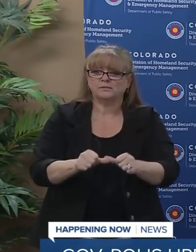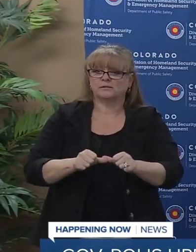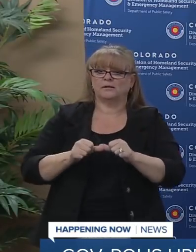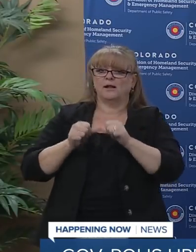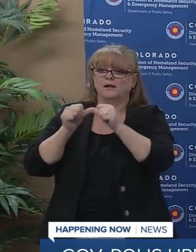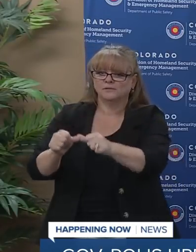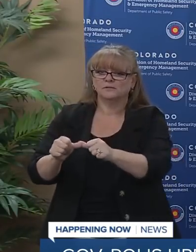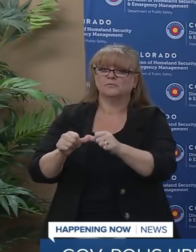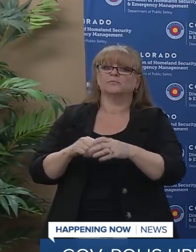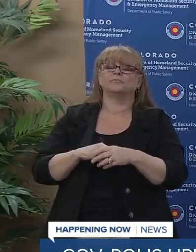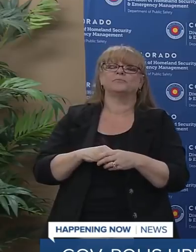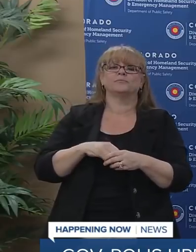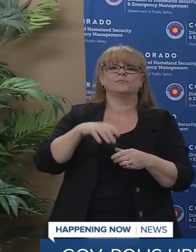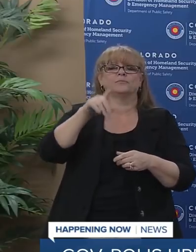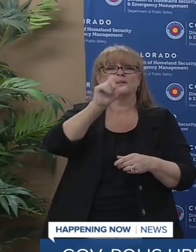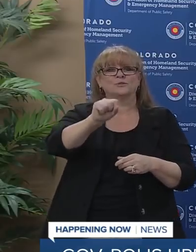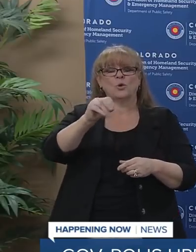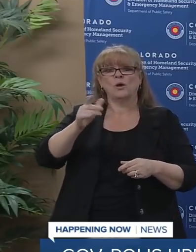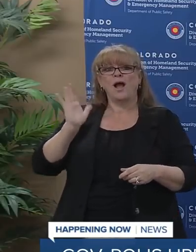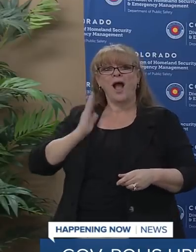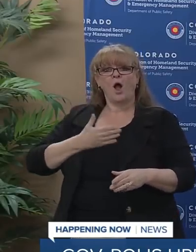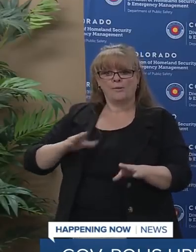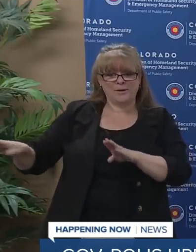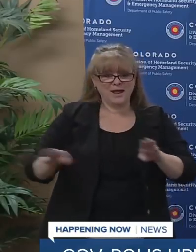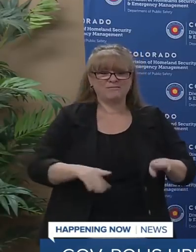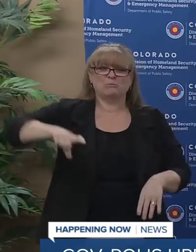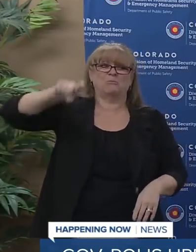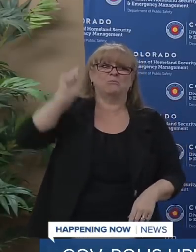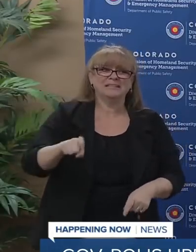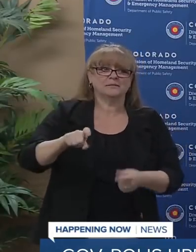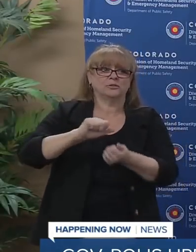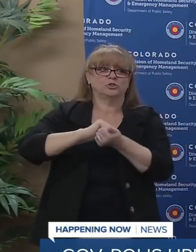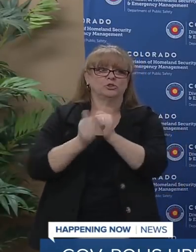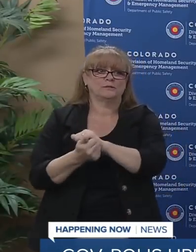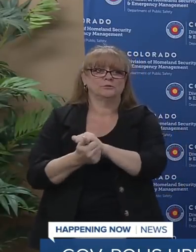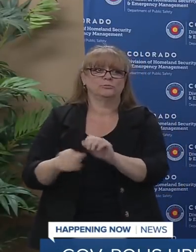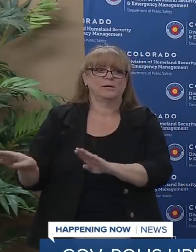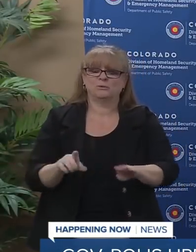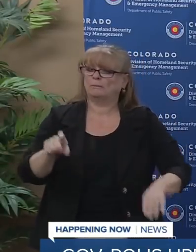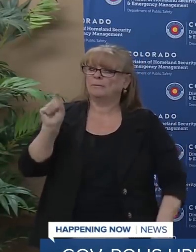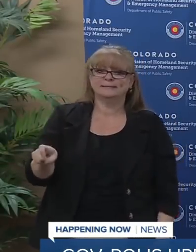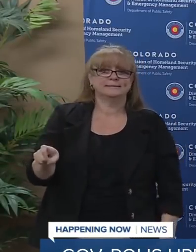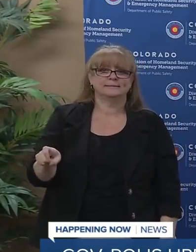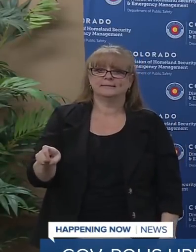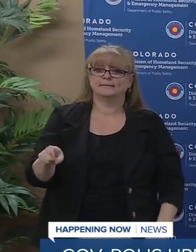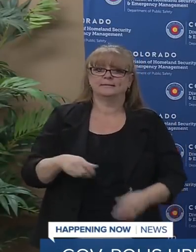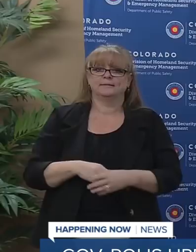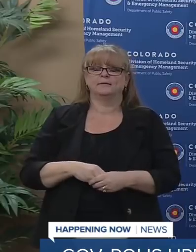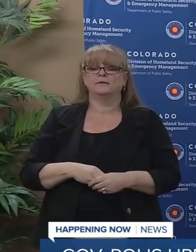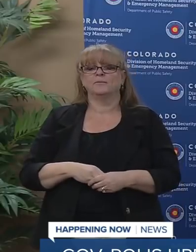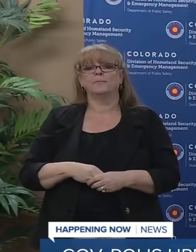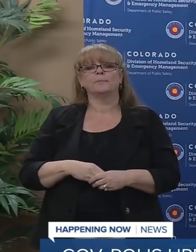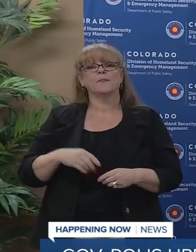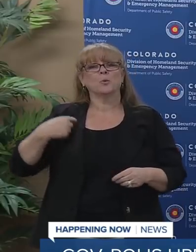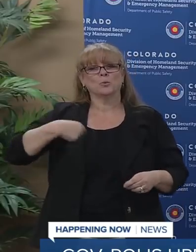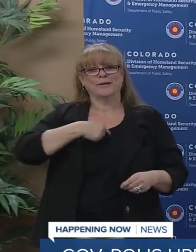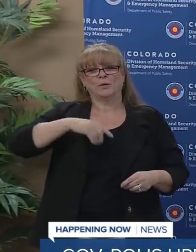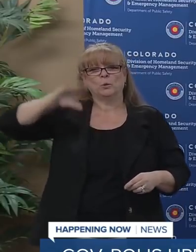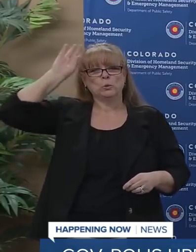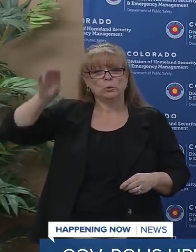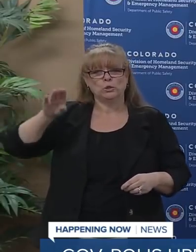behavior to reflect this virus. Now, it's human nature to go along with a trend, and as more people start to wear masks, others will